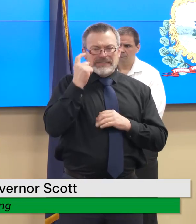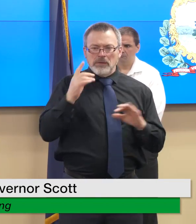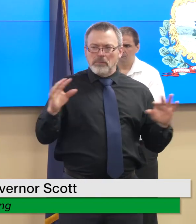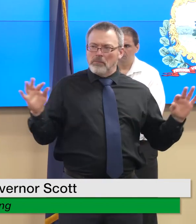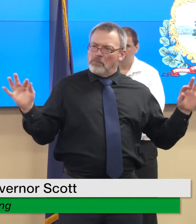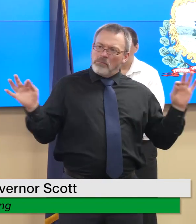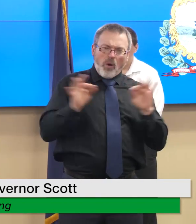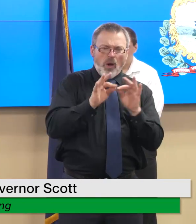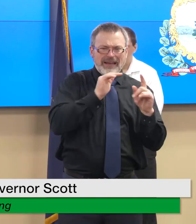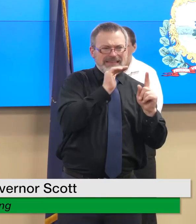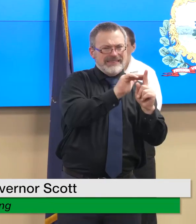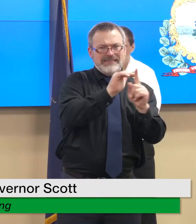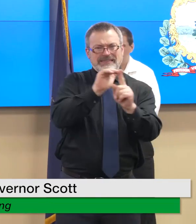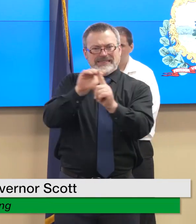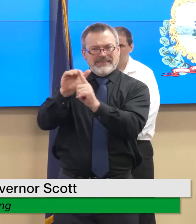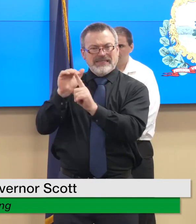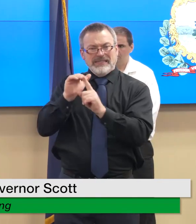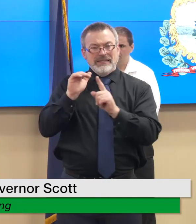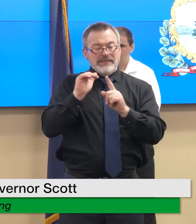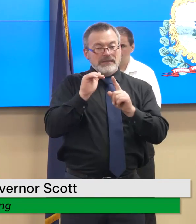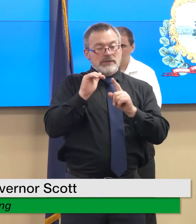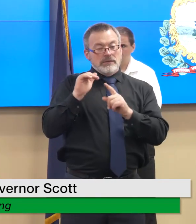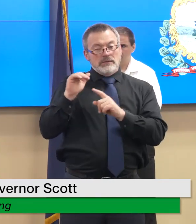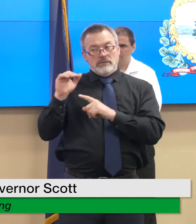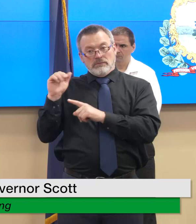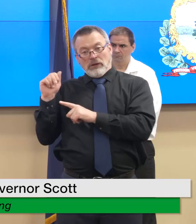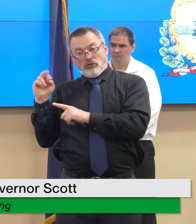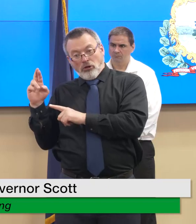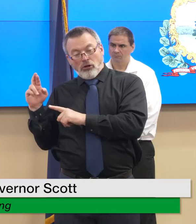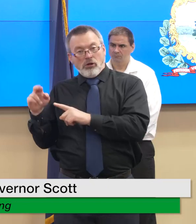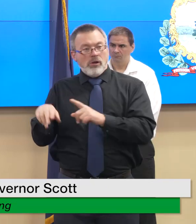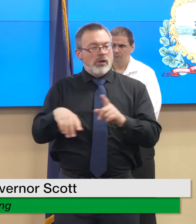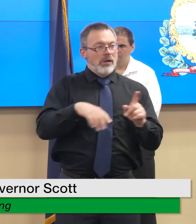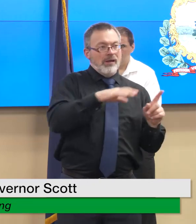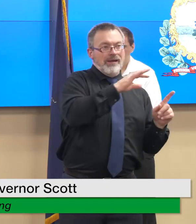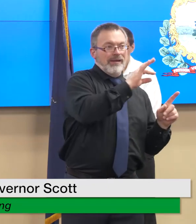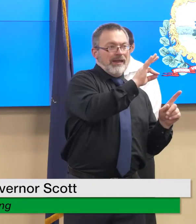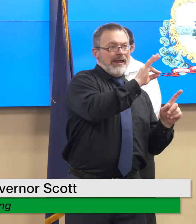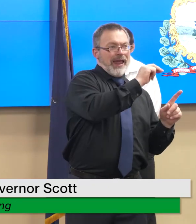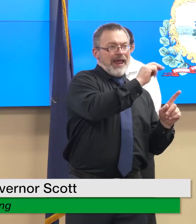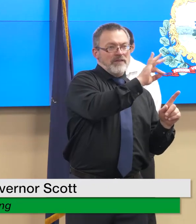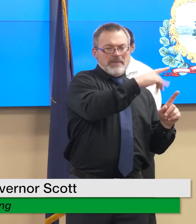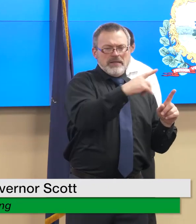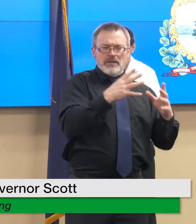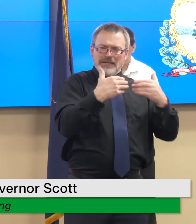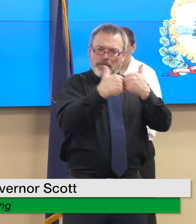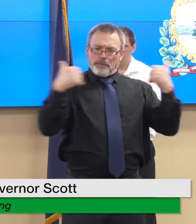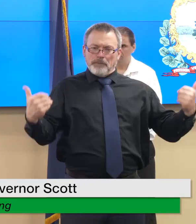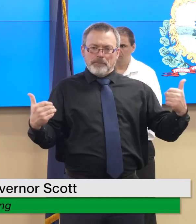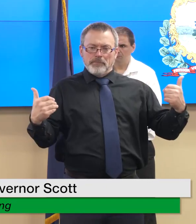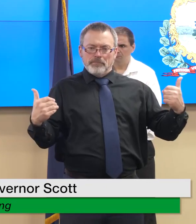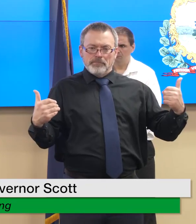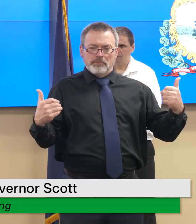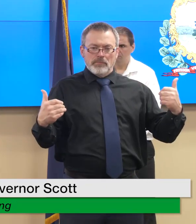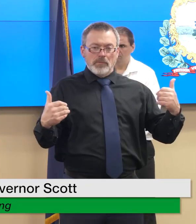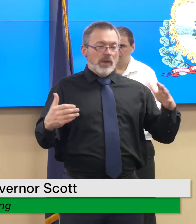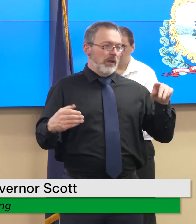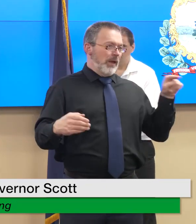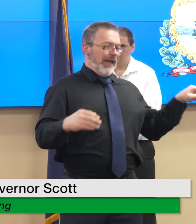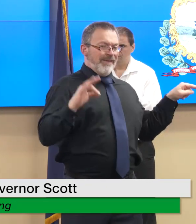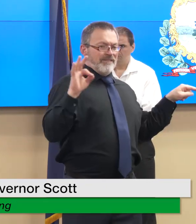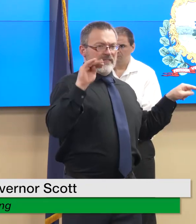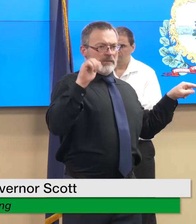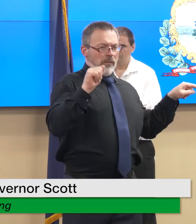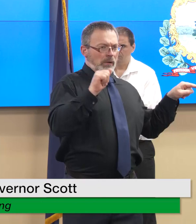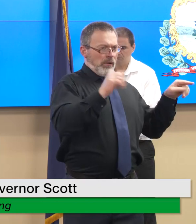that FEMA NFIP tracking is different than FEMA public assistance tracking. For communities that